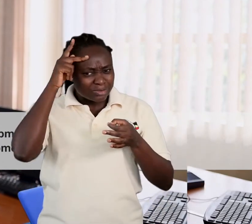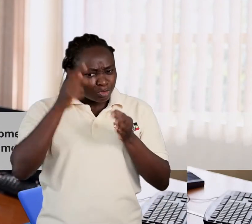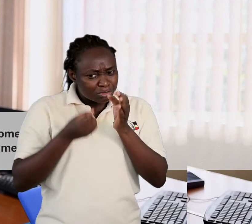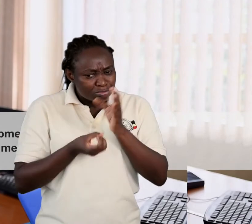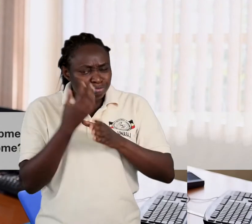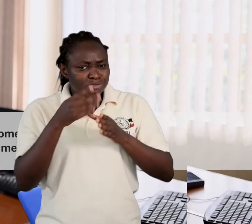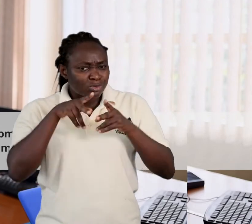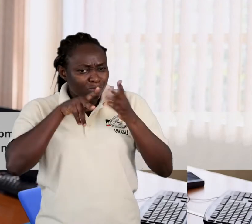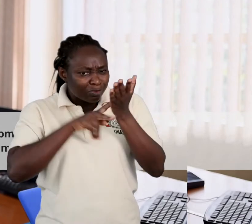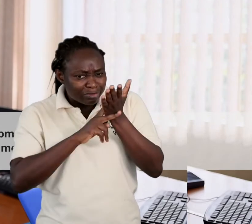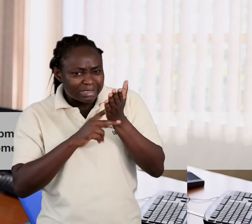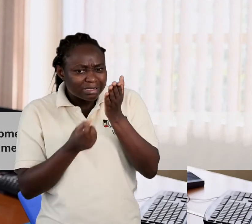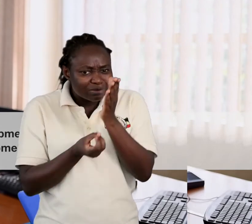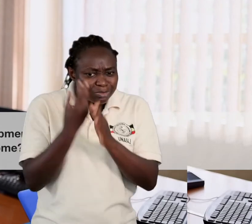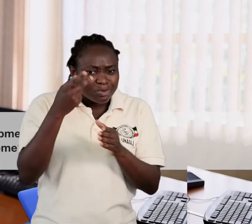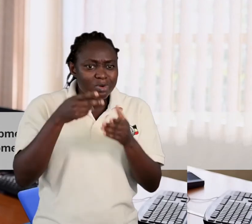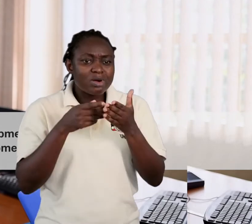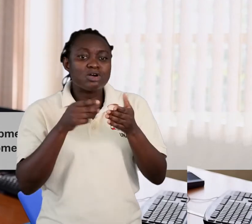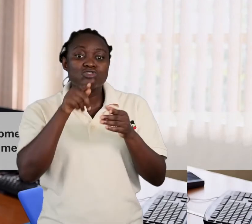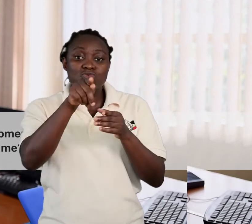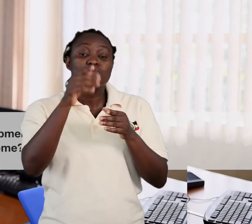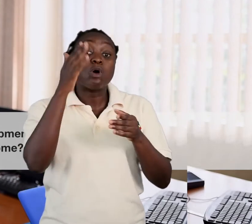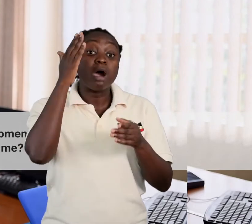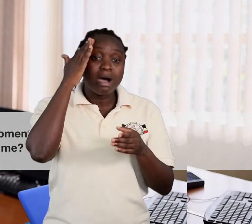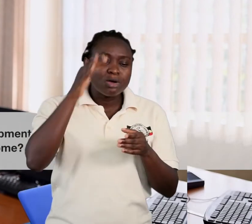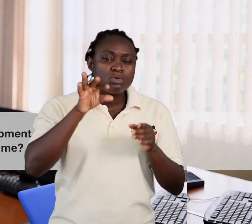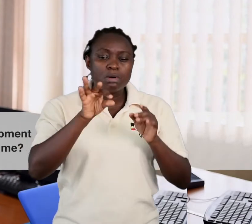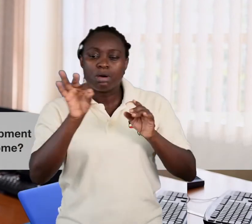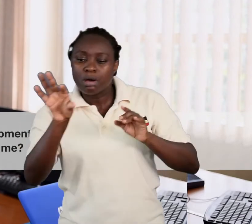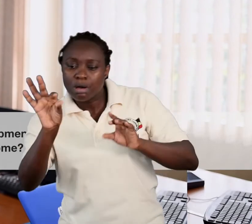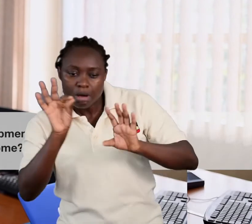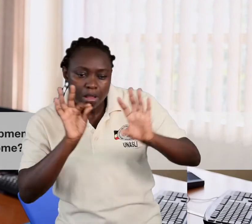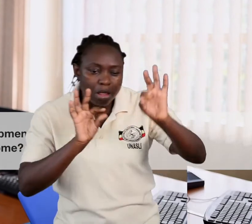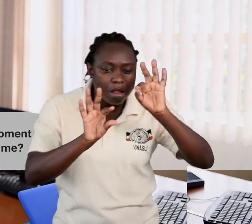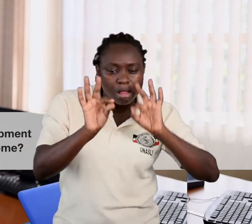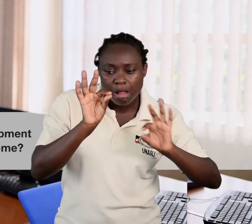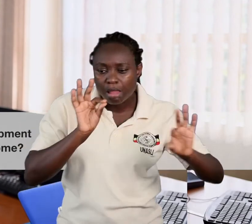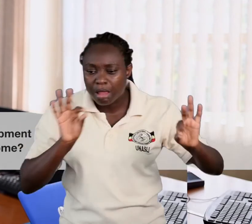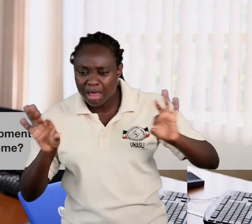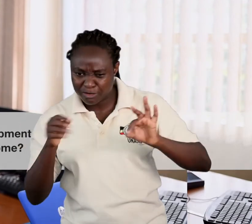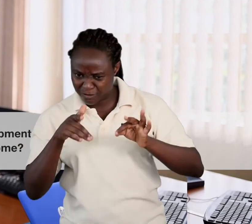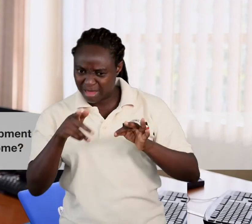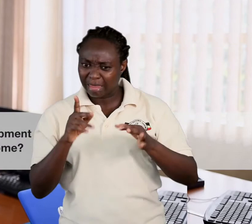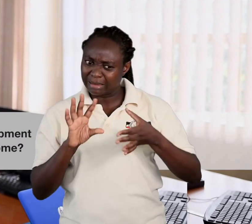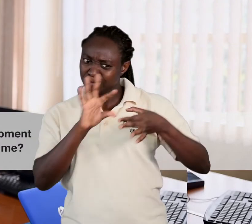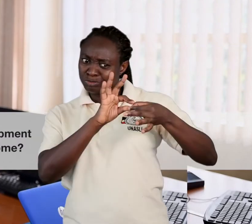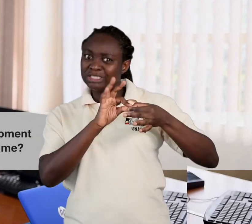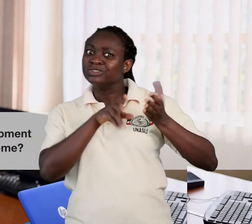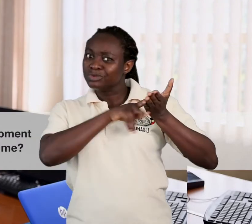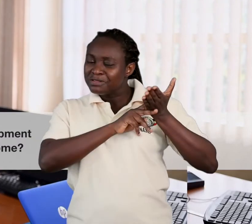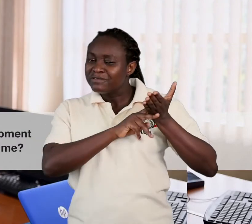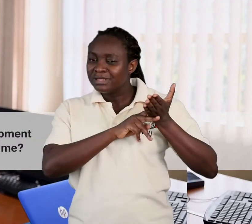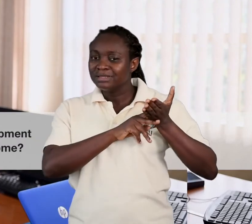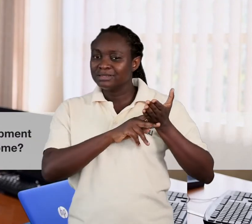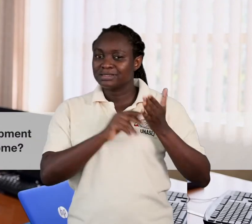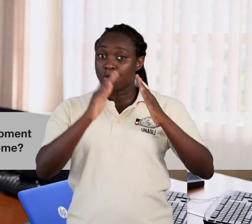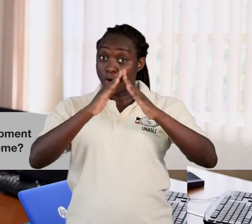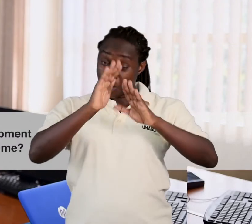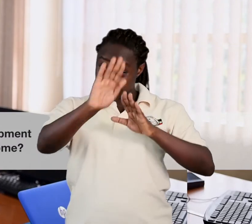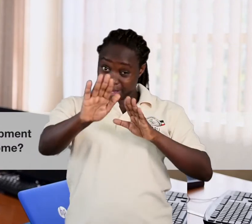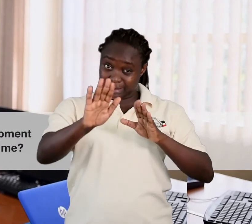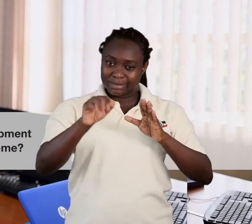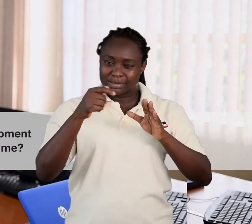Try to identify all those domestic equipment made using the knowledge of physics in your